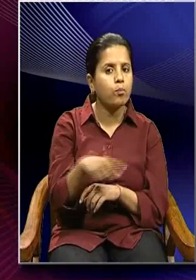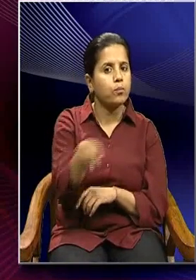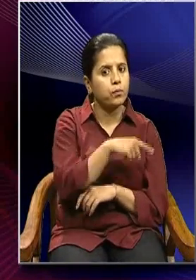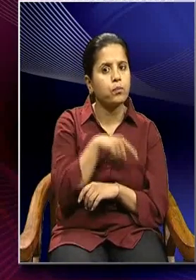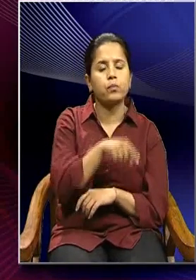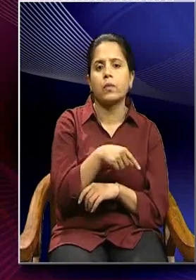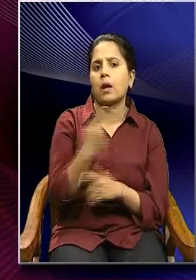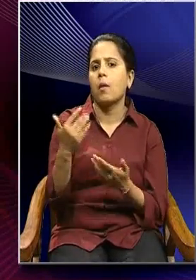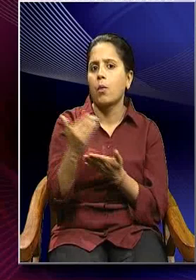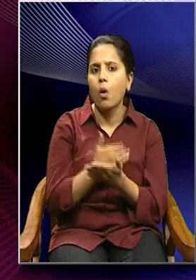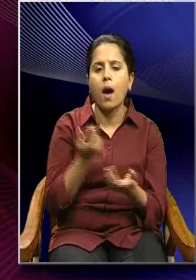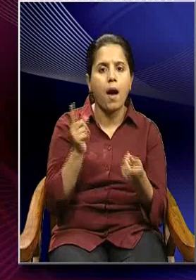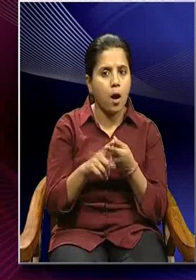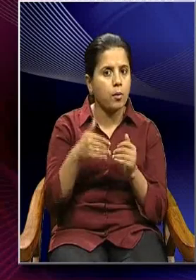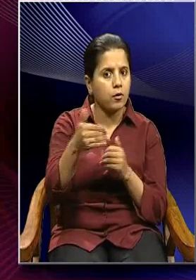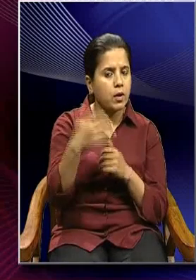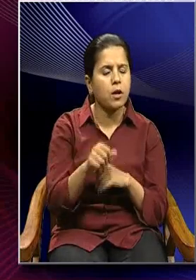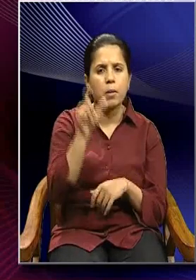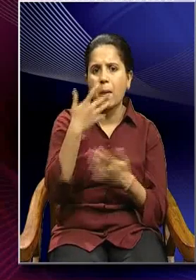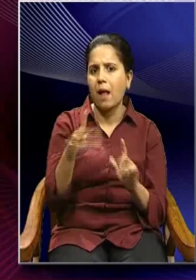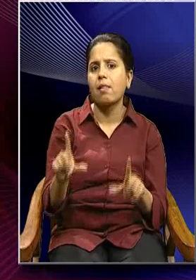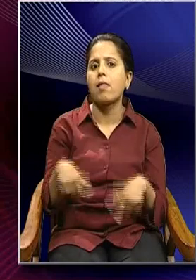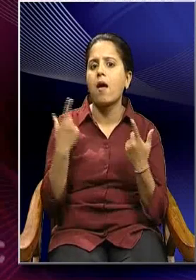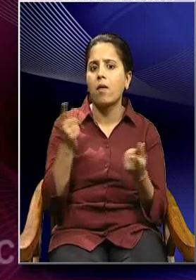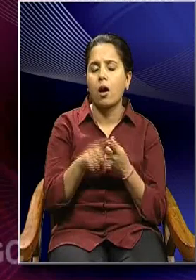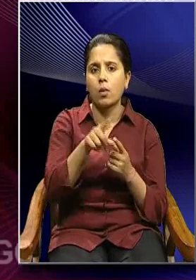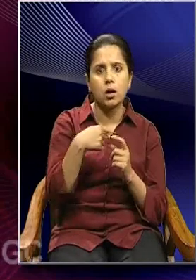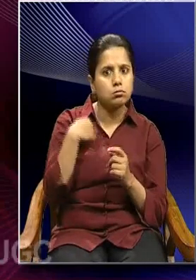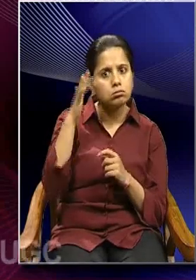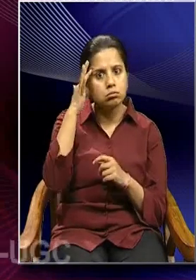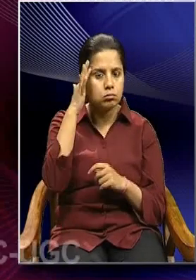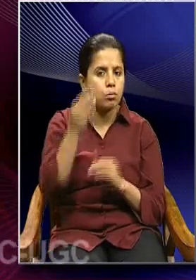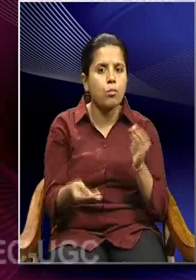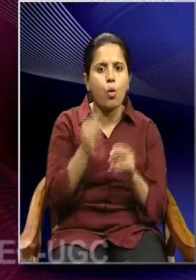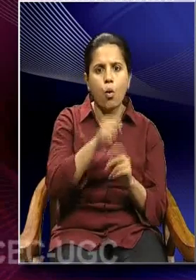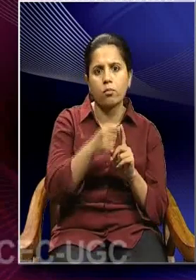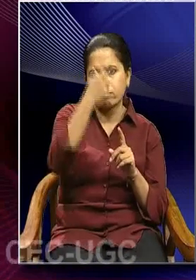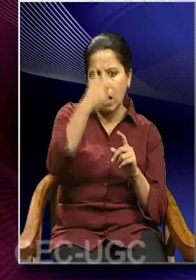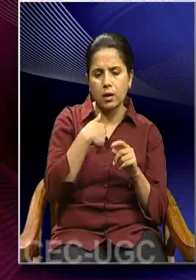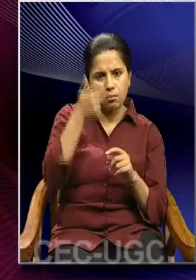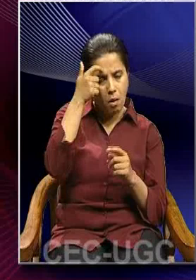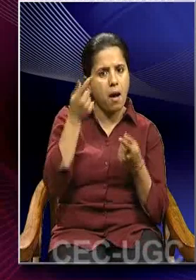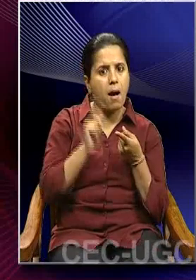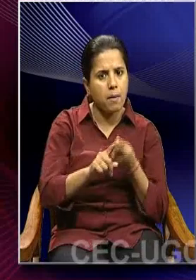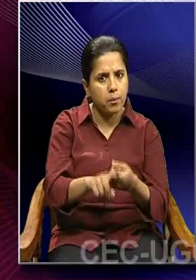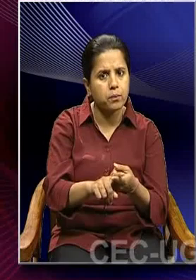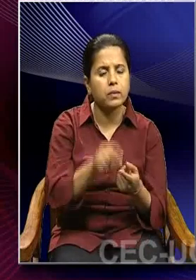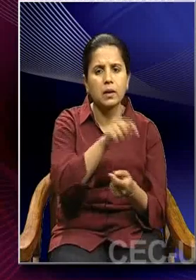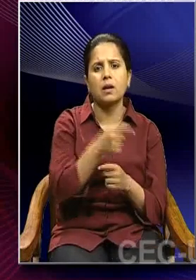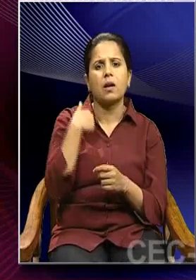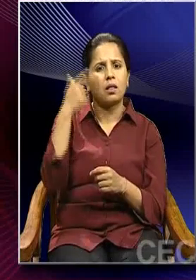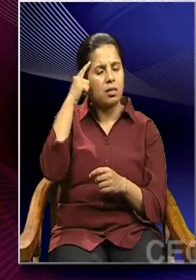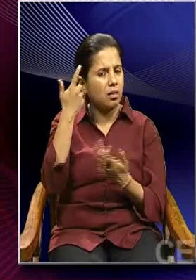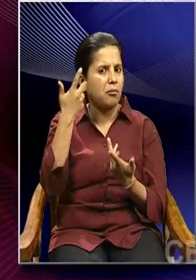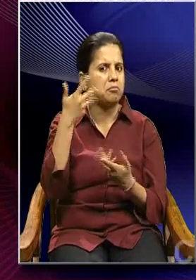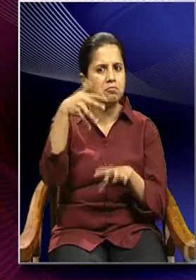an event which had happened in someone's life. Rather, they were more concerned about their own personal issues, their own stereotypes,